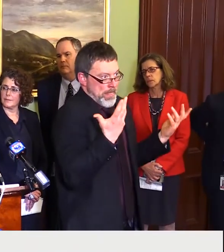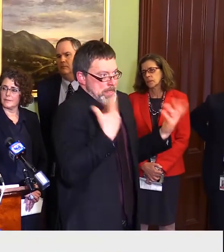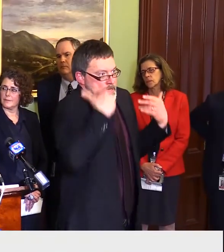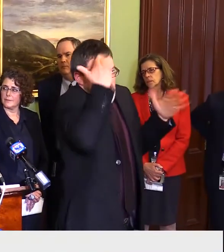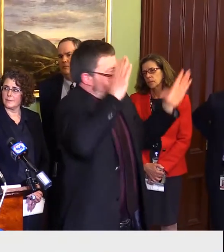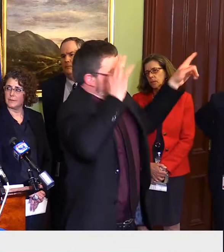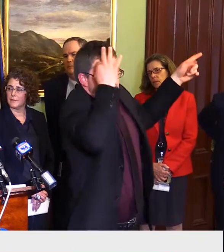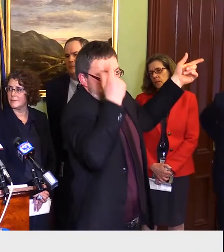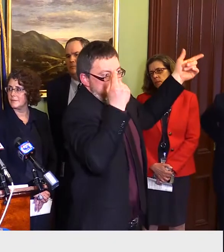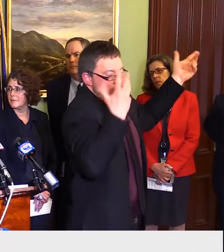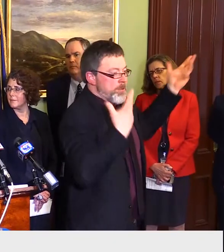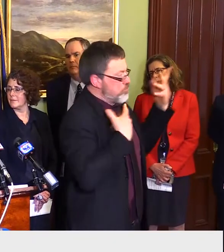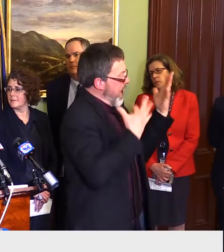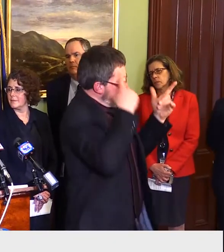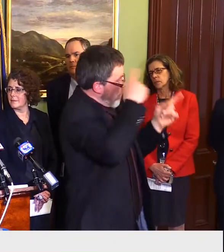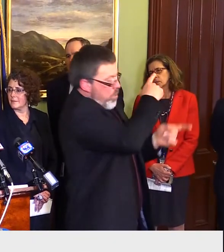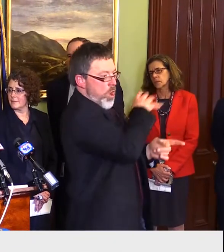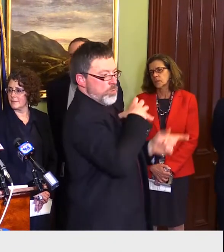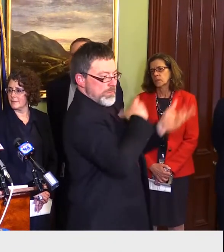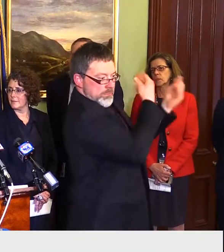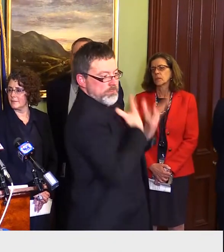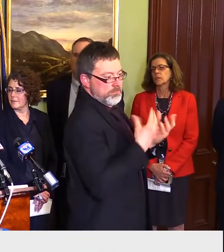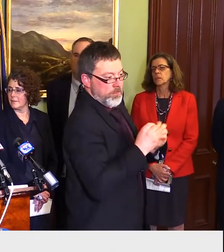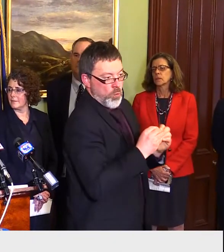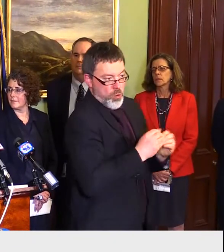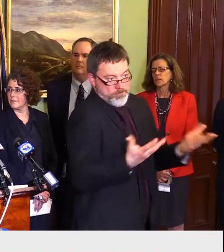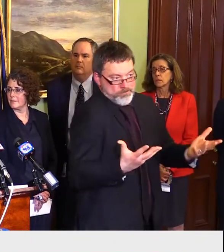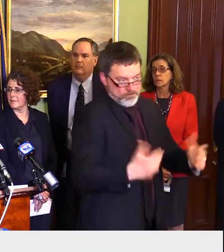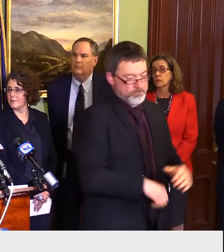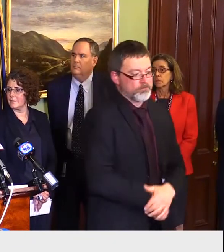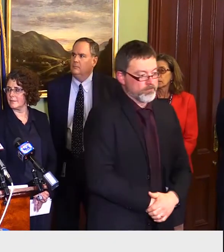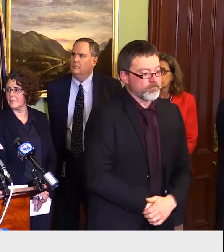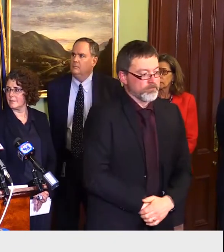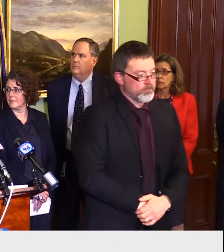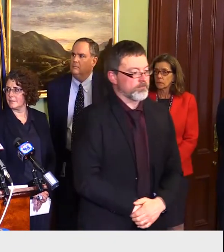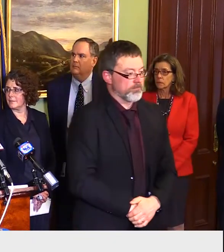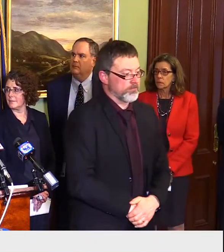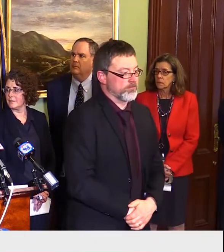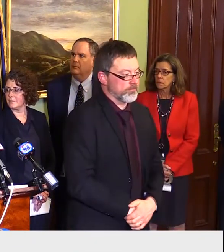test, they are tested. Has that protocol been expanded at all?